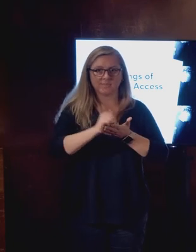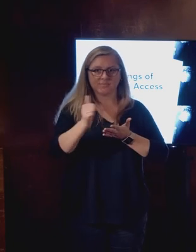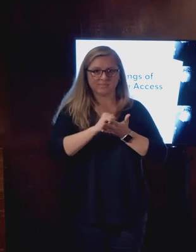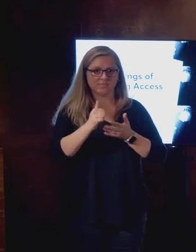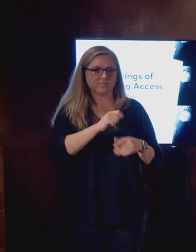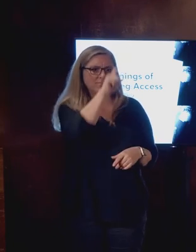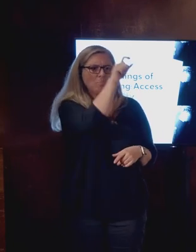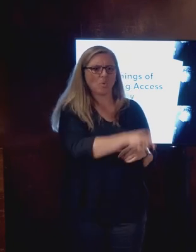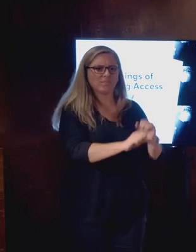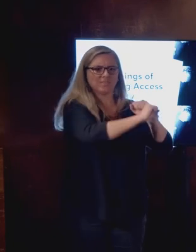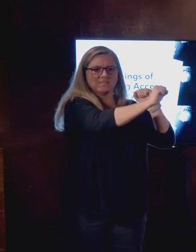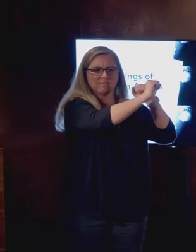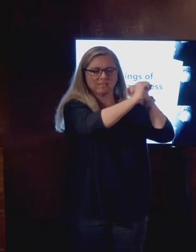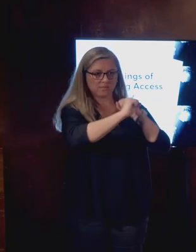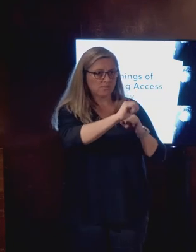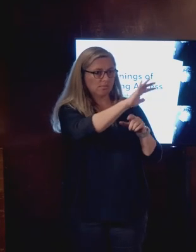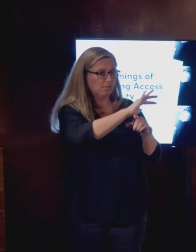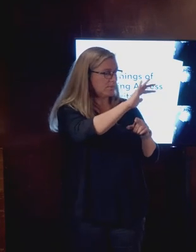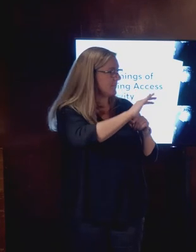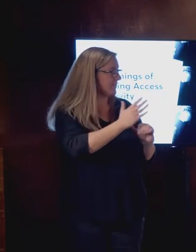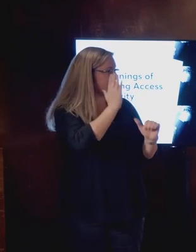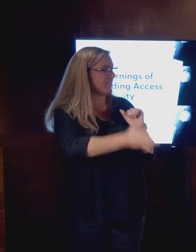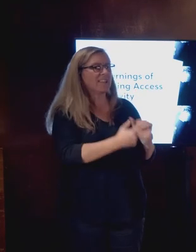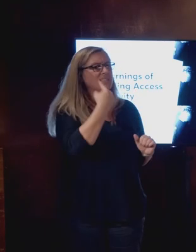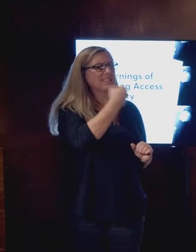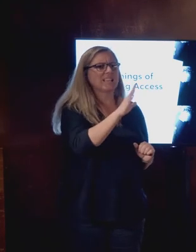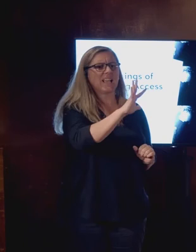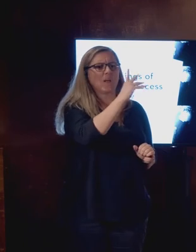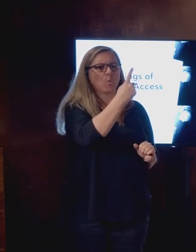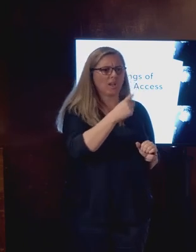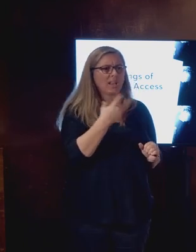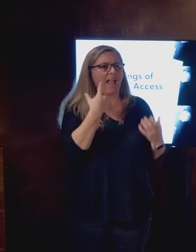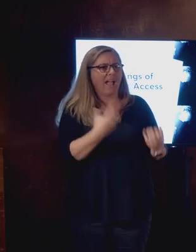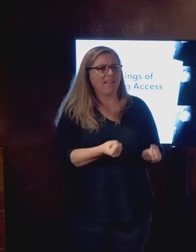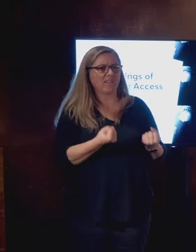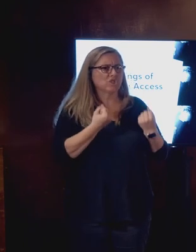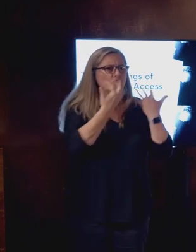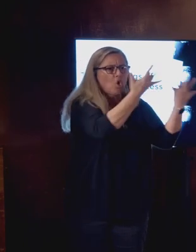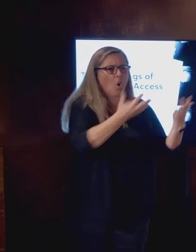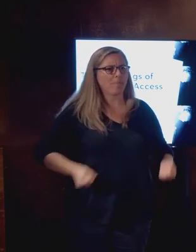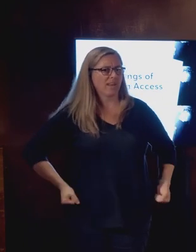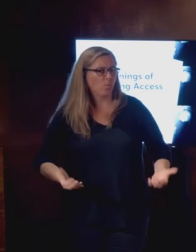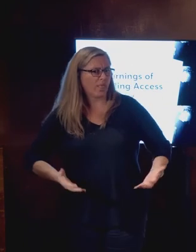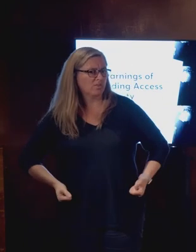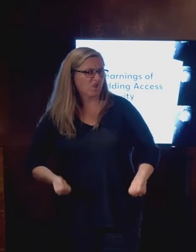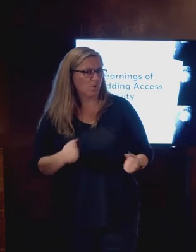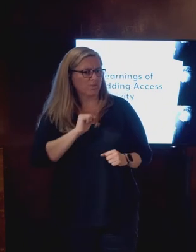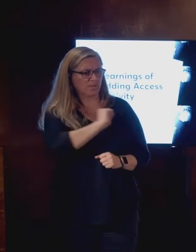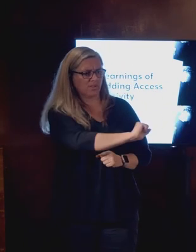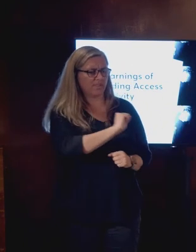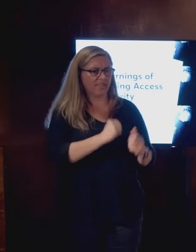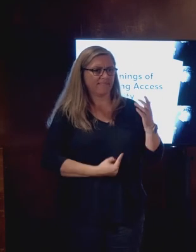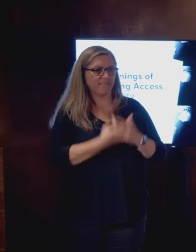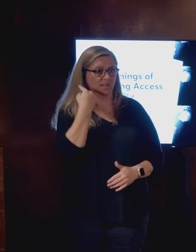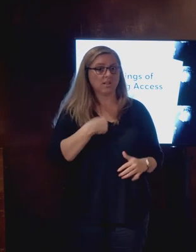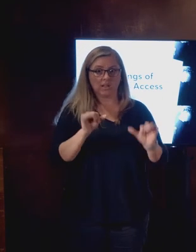publicists in another state said they've never seen anyone have so many wheelchair users at their event. And that was